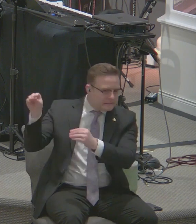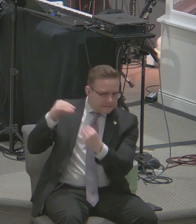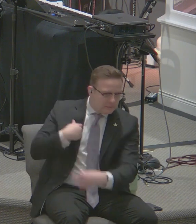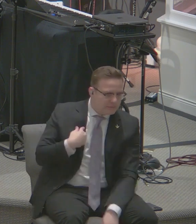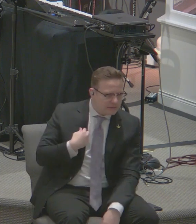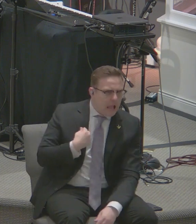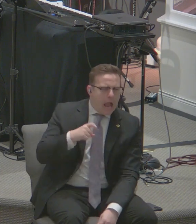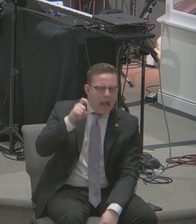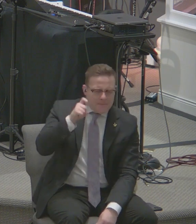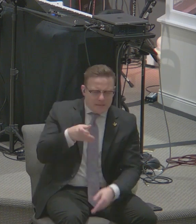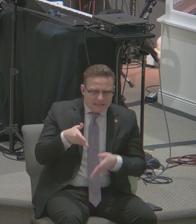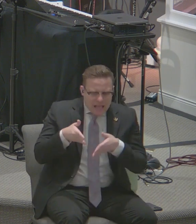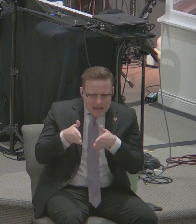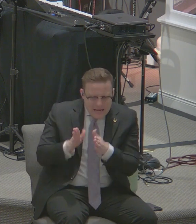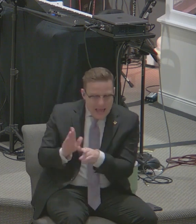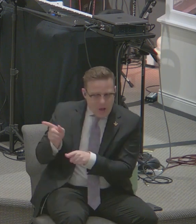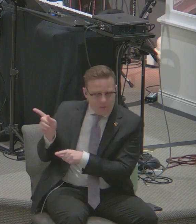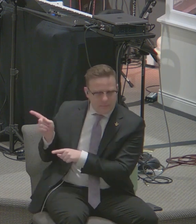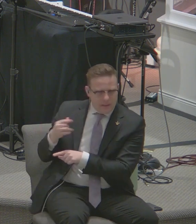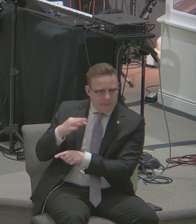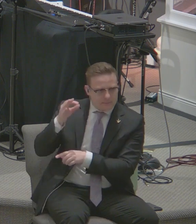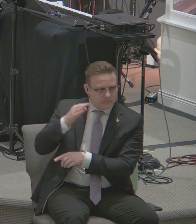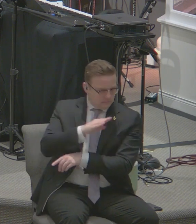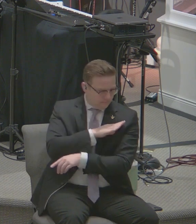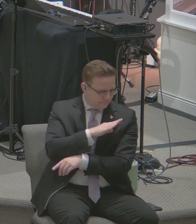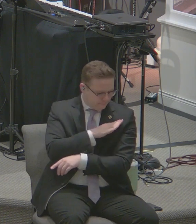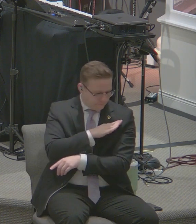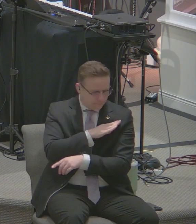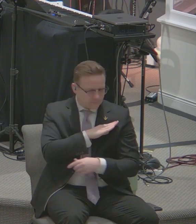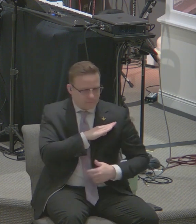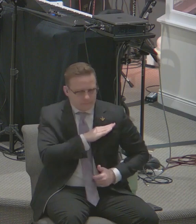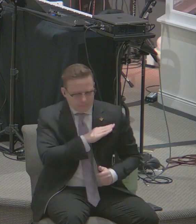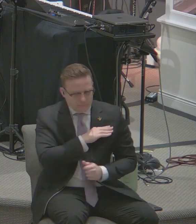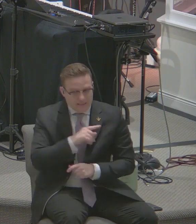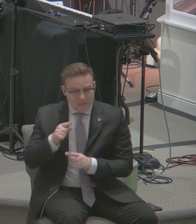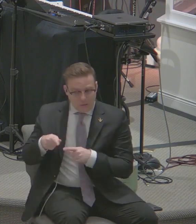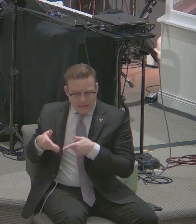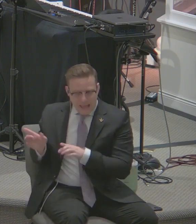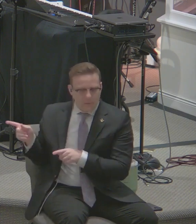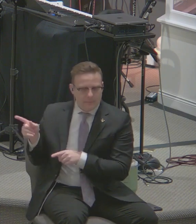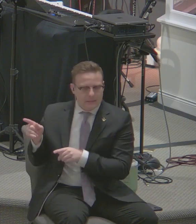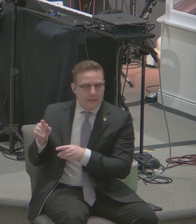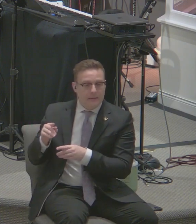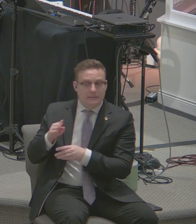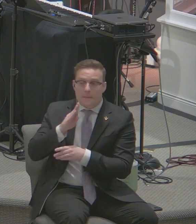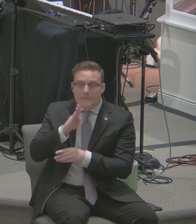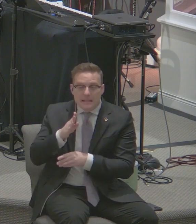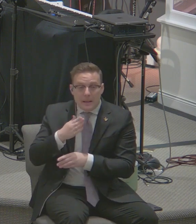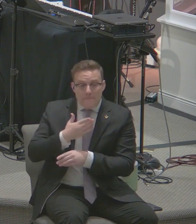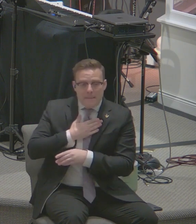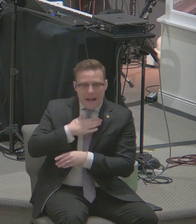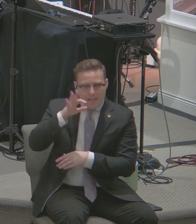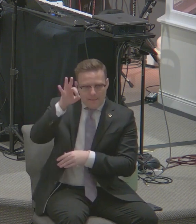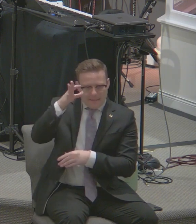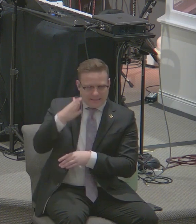I have to allow him to be a pastor in my life.